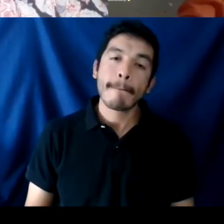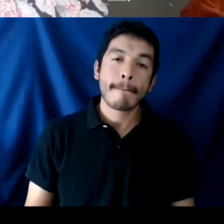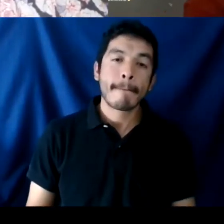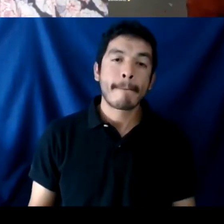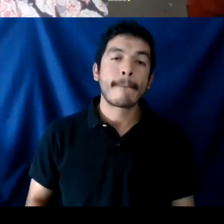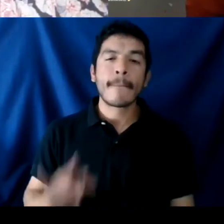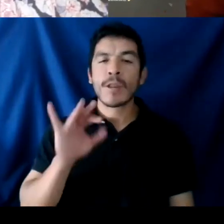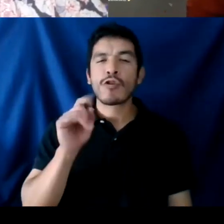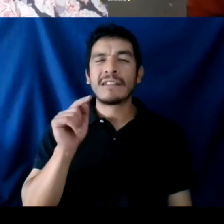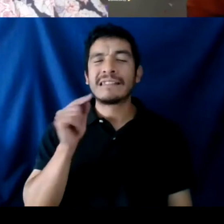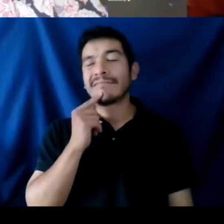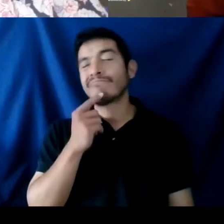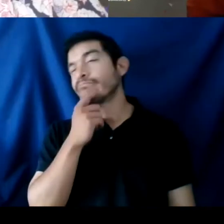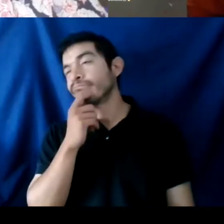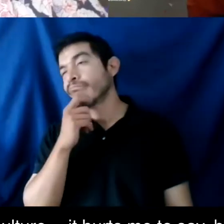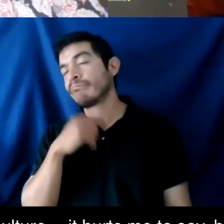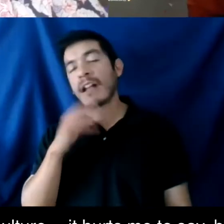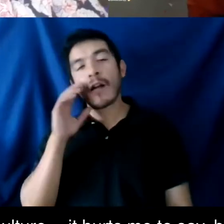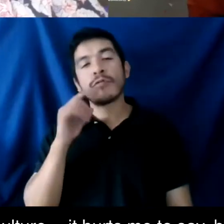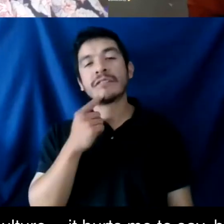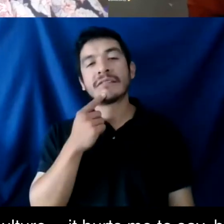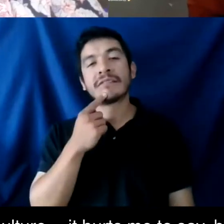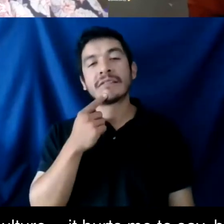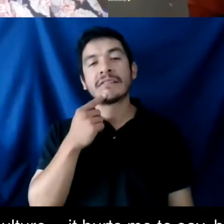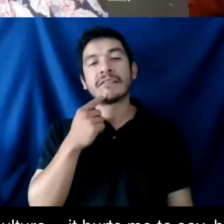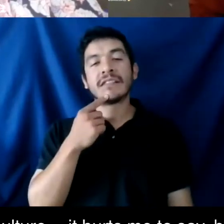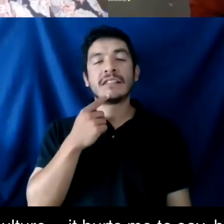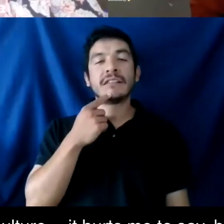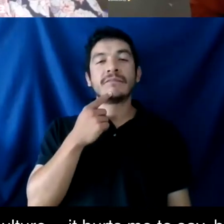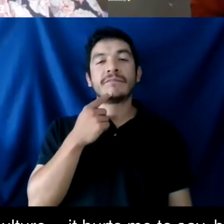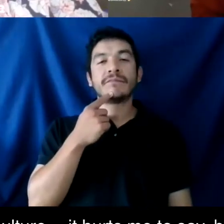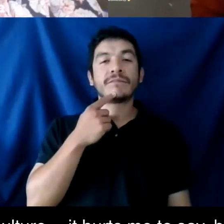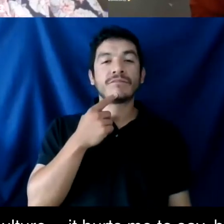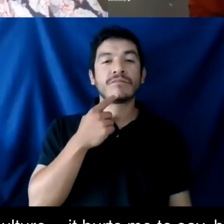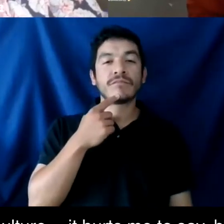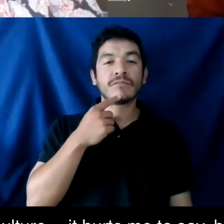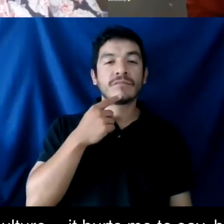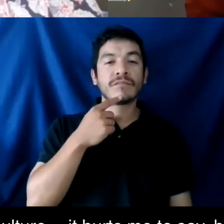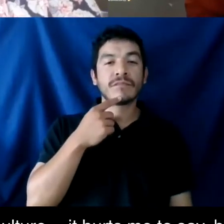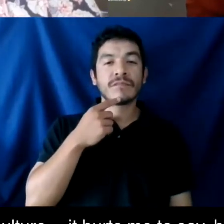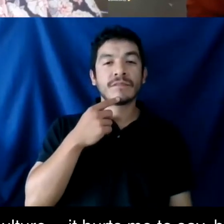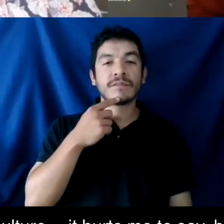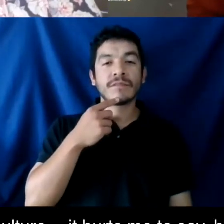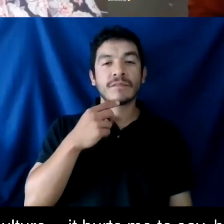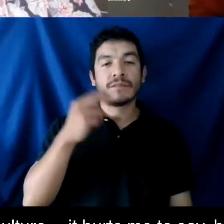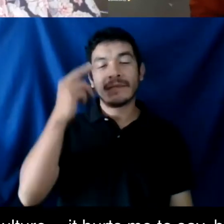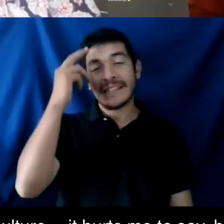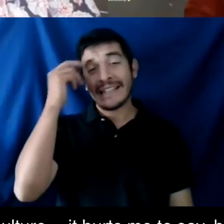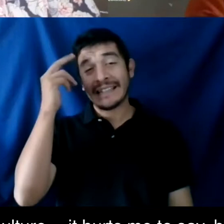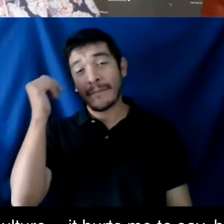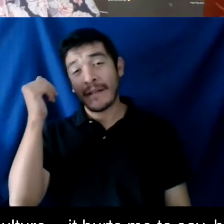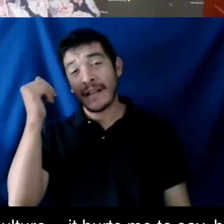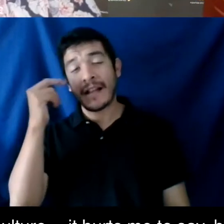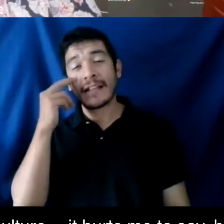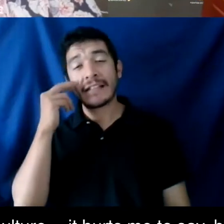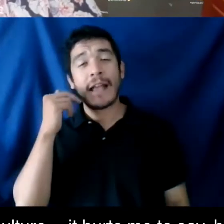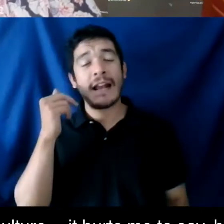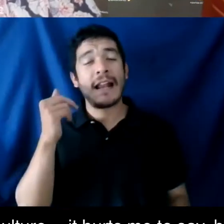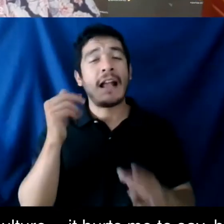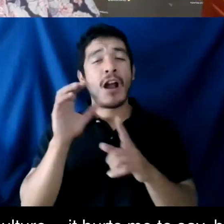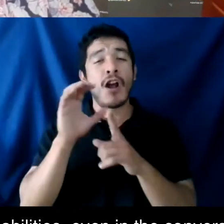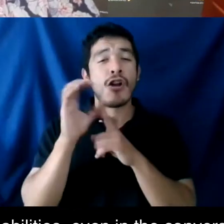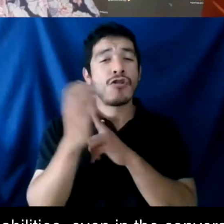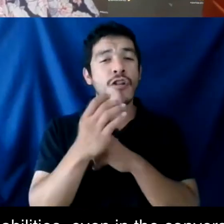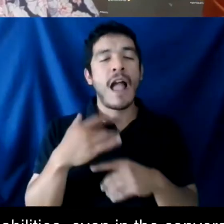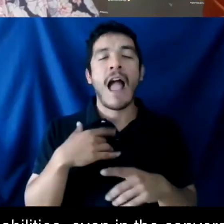I would say Hispanic culture, it hurts me to say, but we still have a long way to go towards